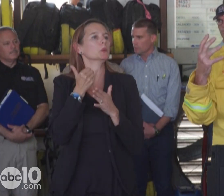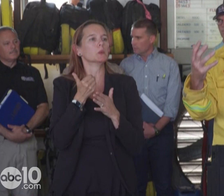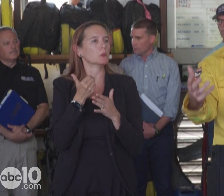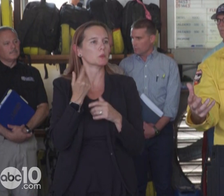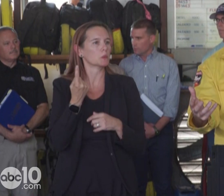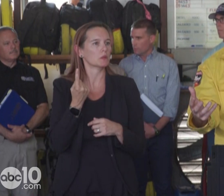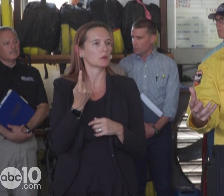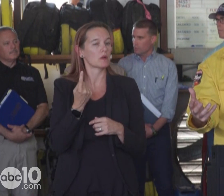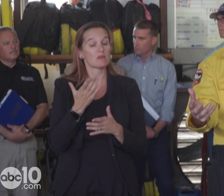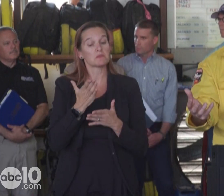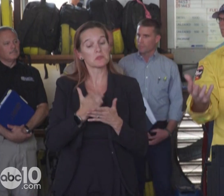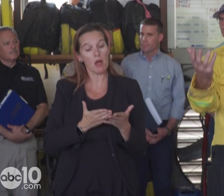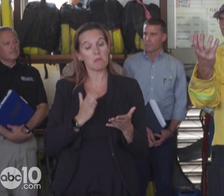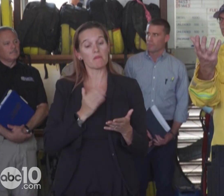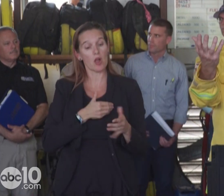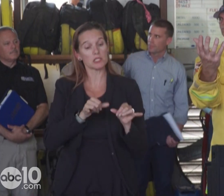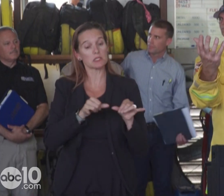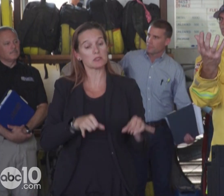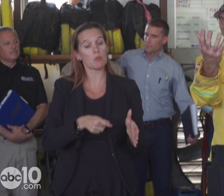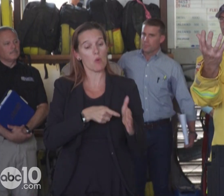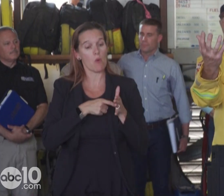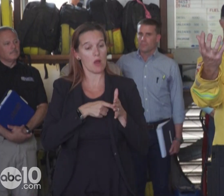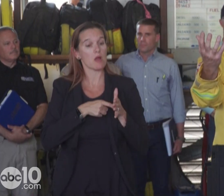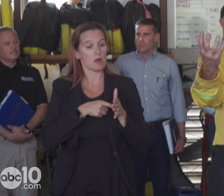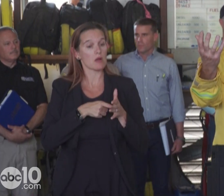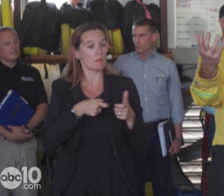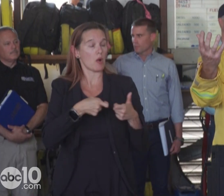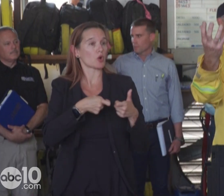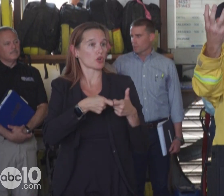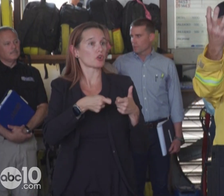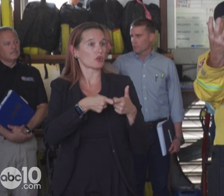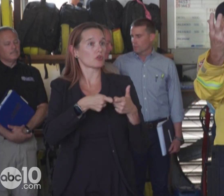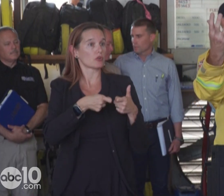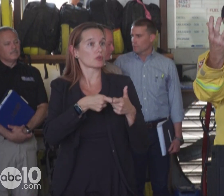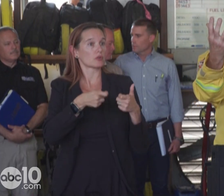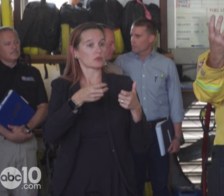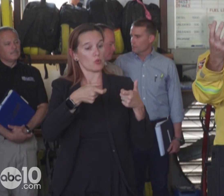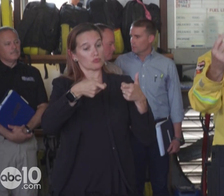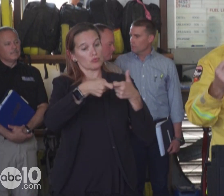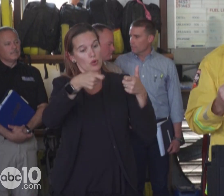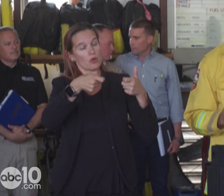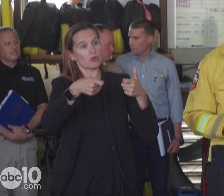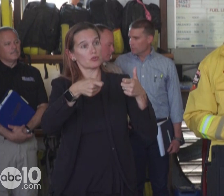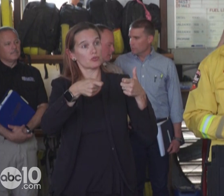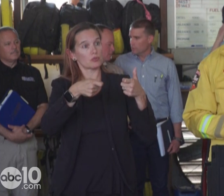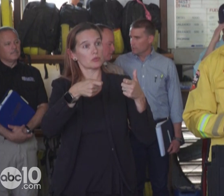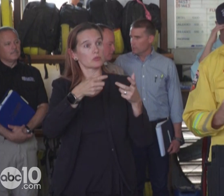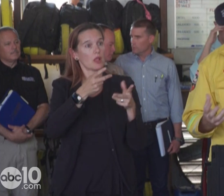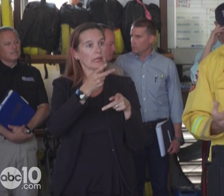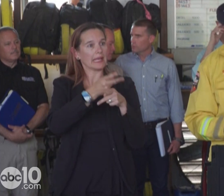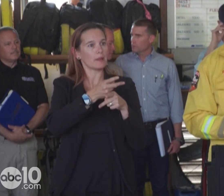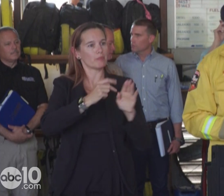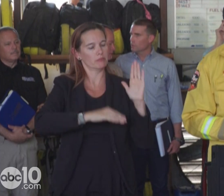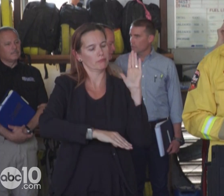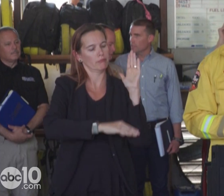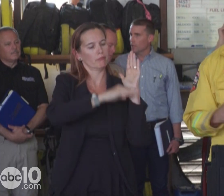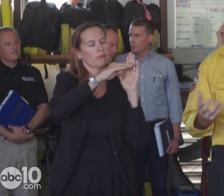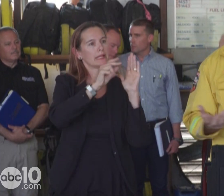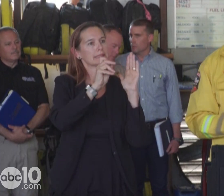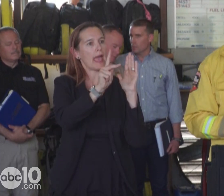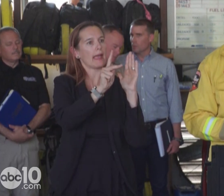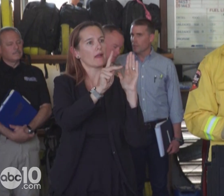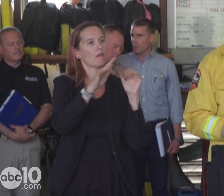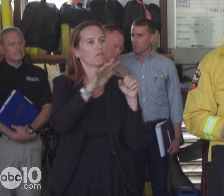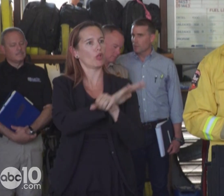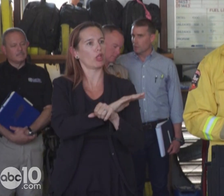that require power to remain charged and keep the tanks full that